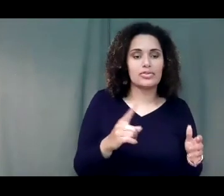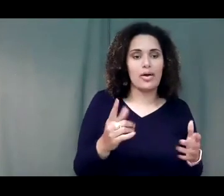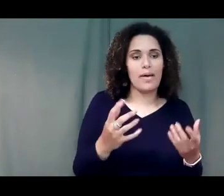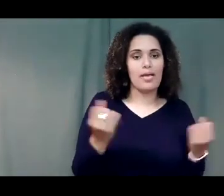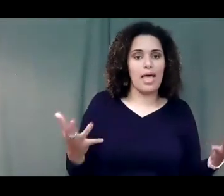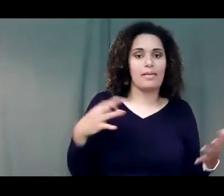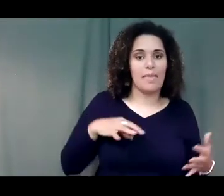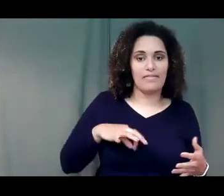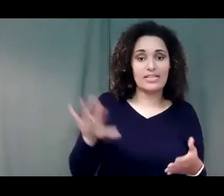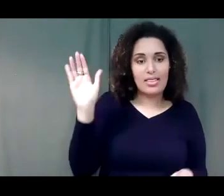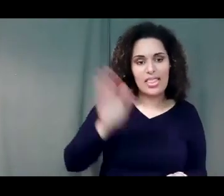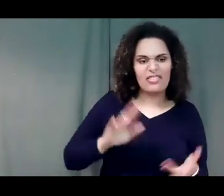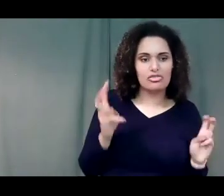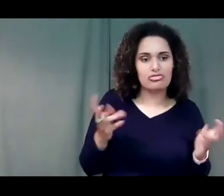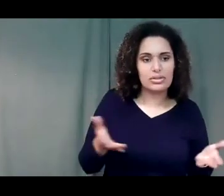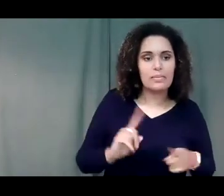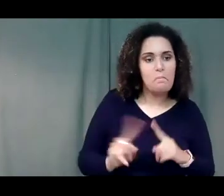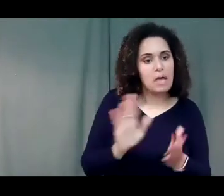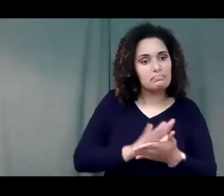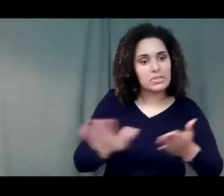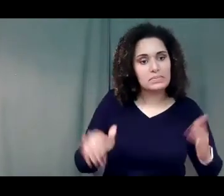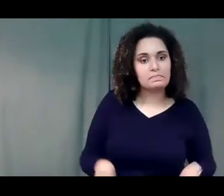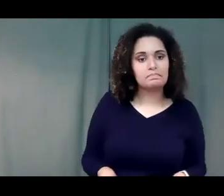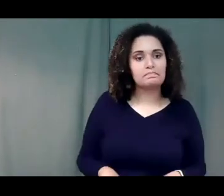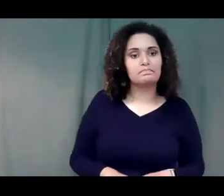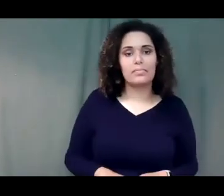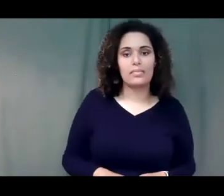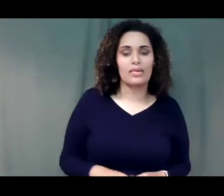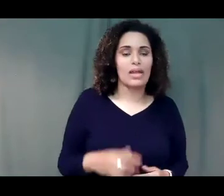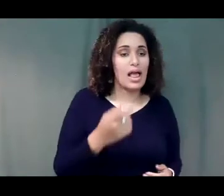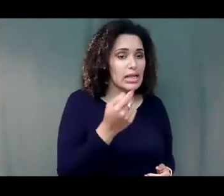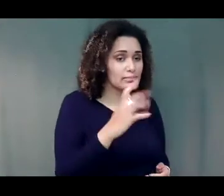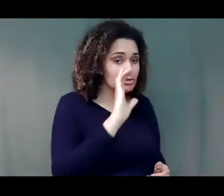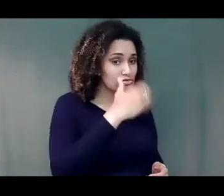Less of an issue where we are, but still it's kind of nice. Yeah. And it's kind of strange, but those